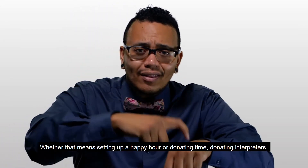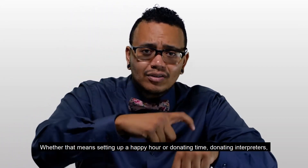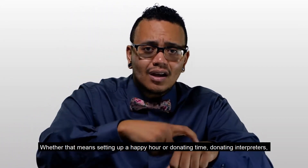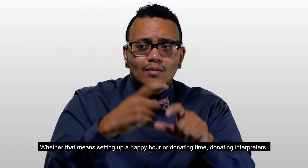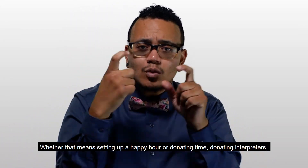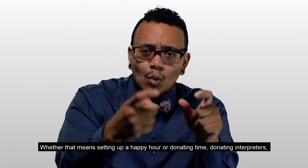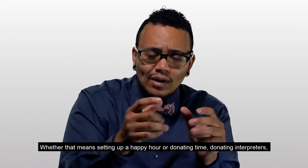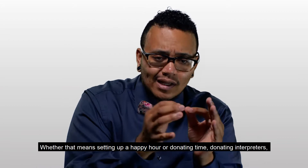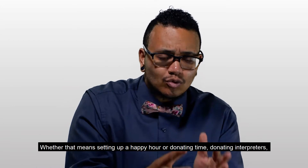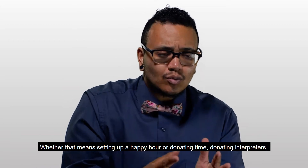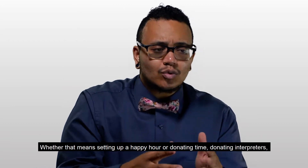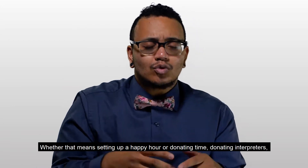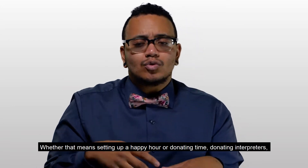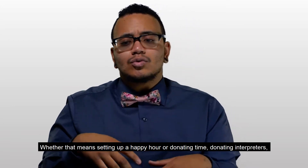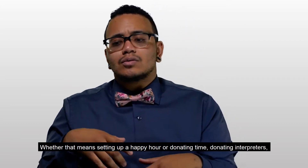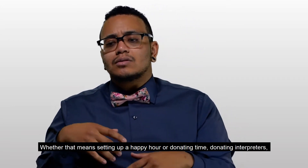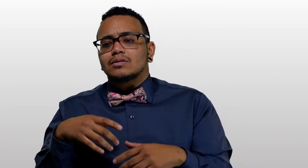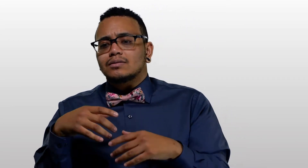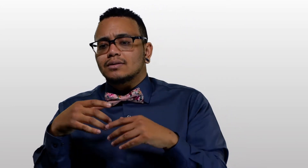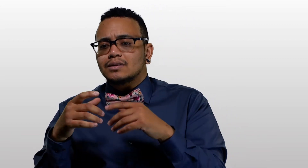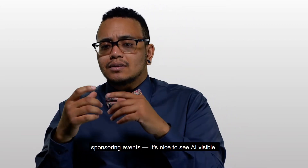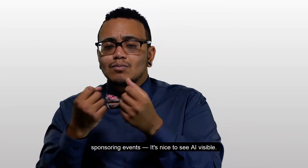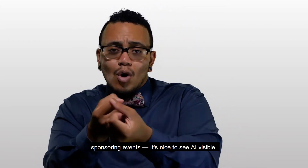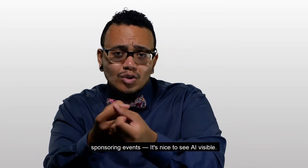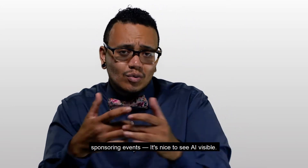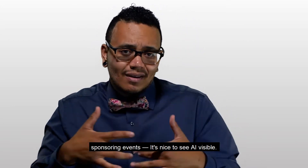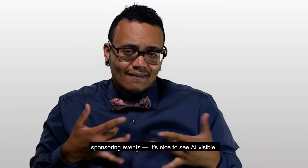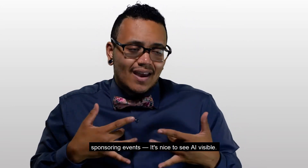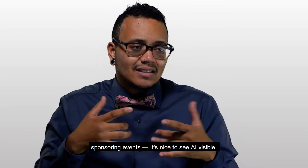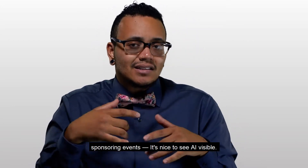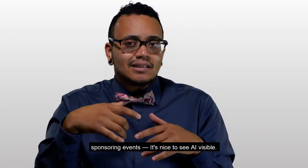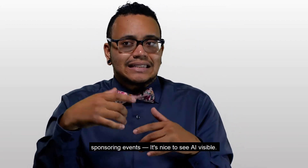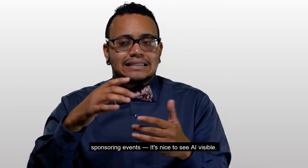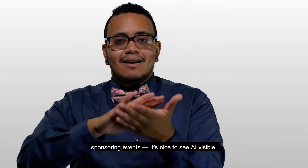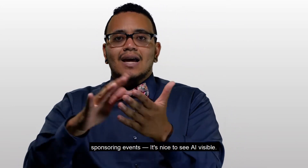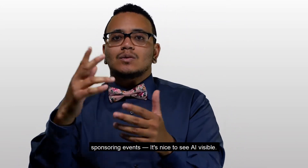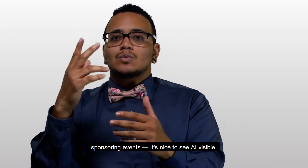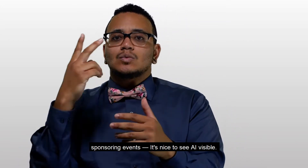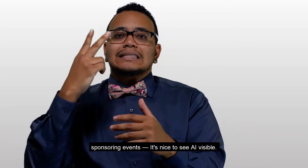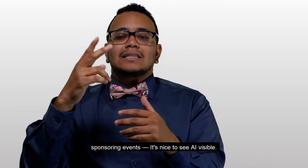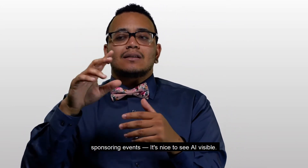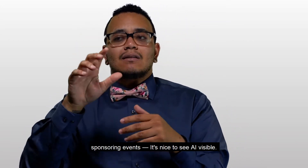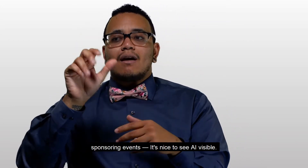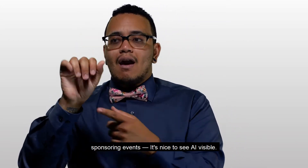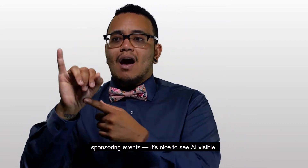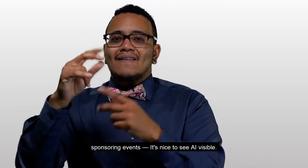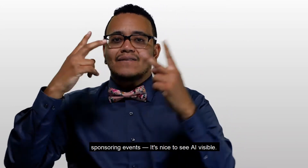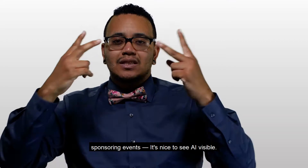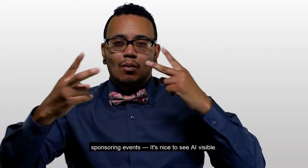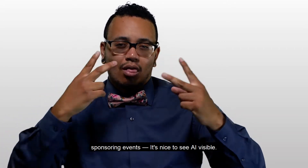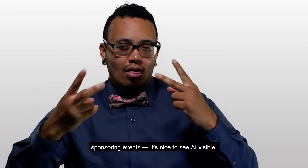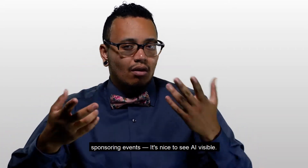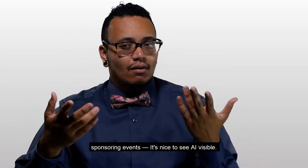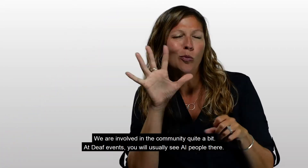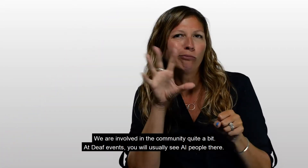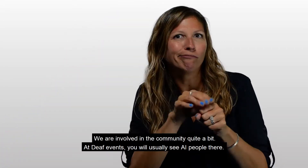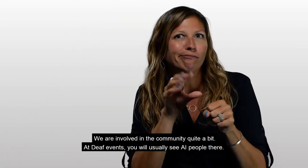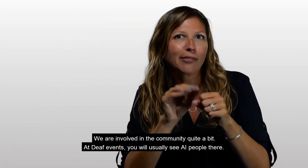time, donating interpreters, sponsoring events. It's nice to see AI visible. We are involved